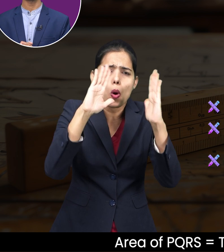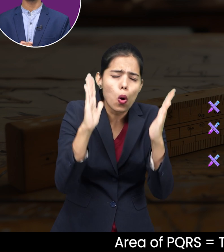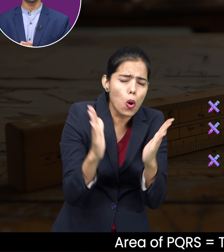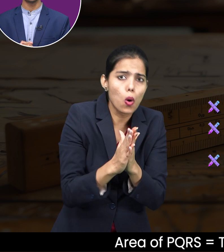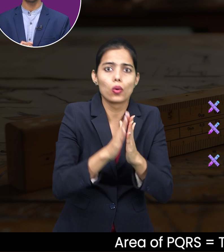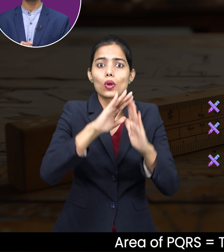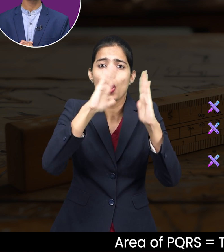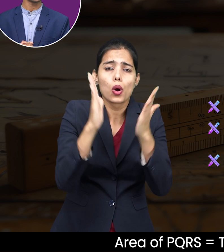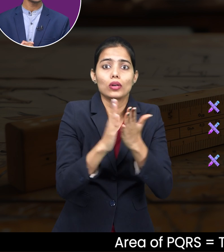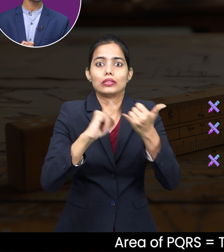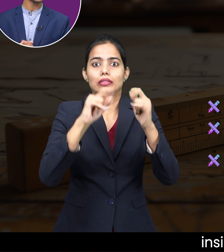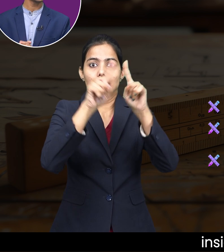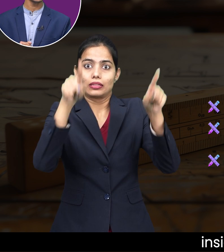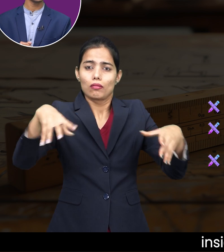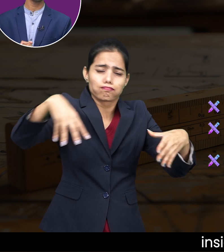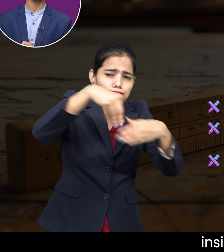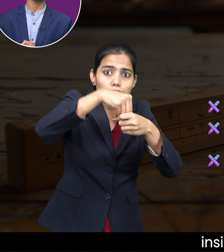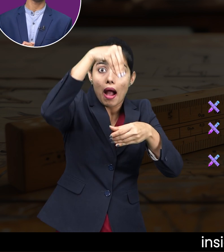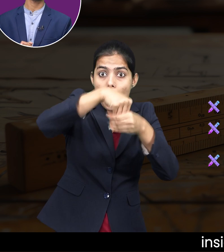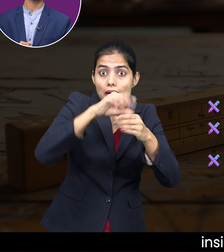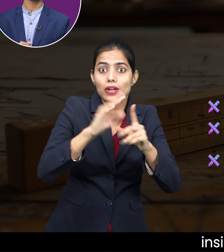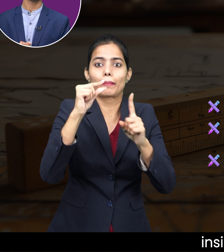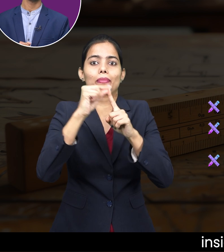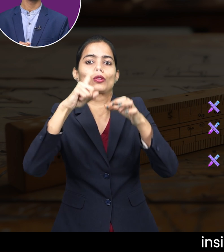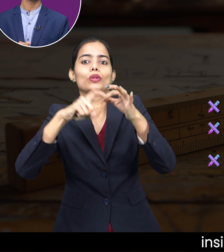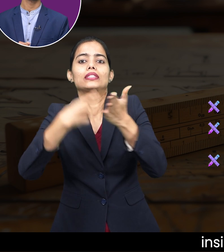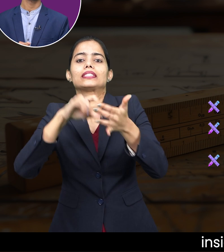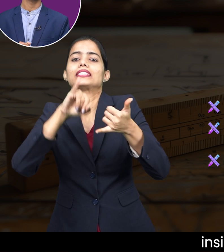total area of unit squares inside the PQRS